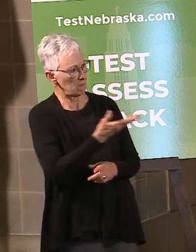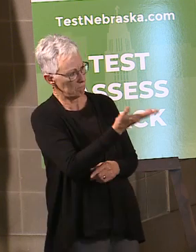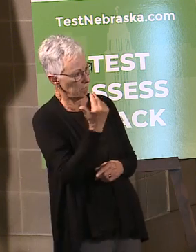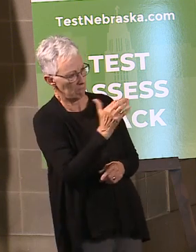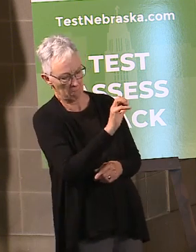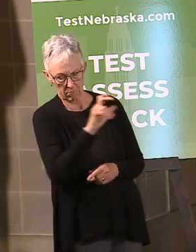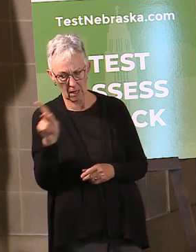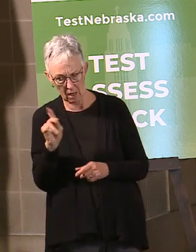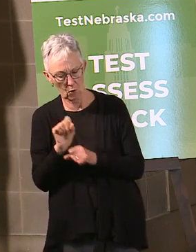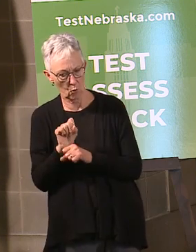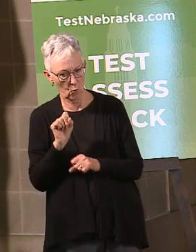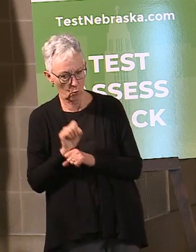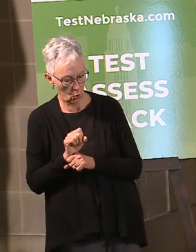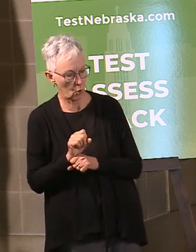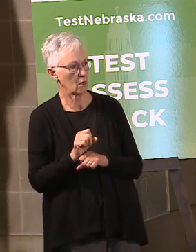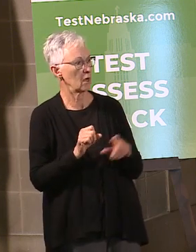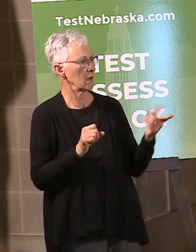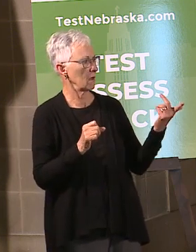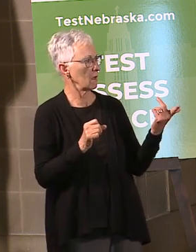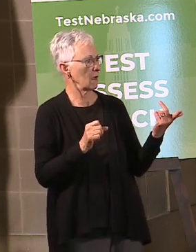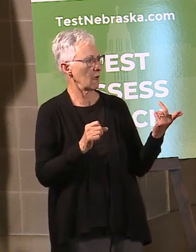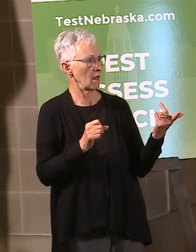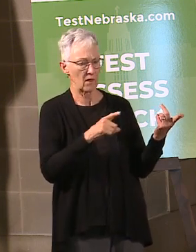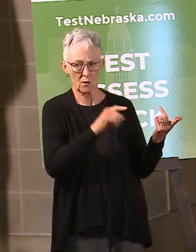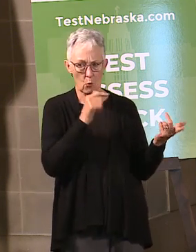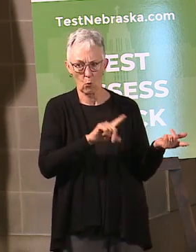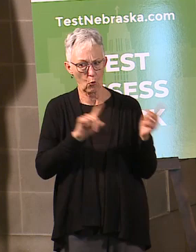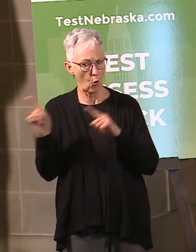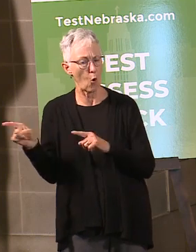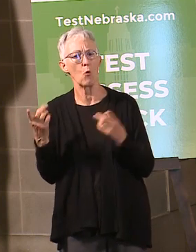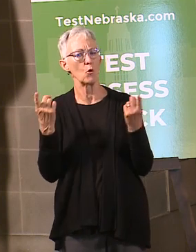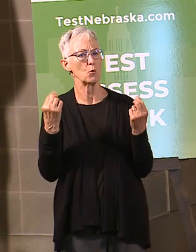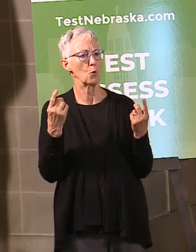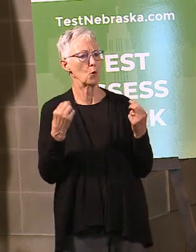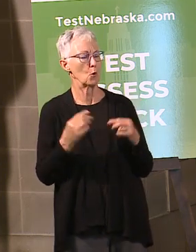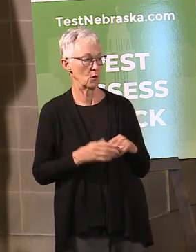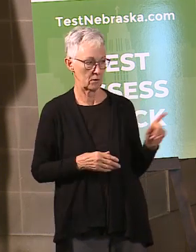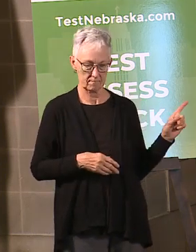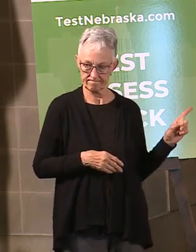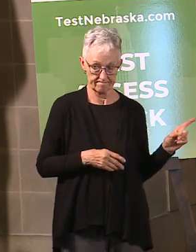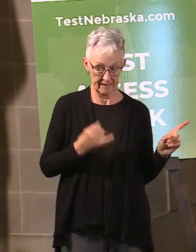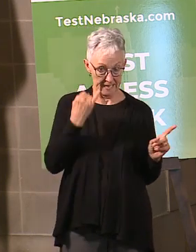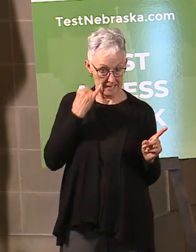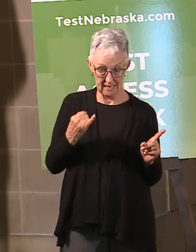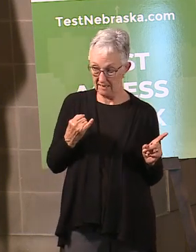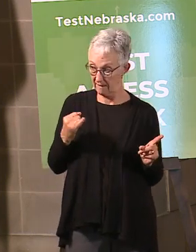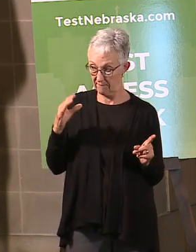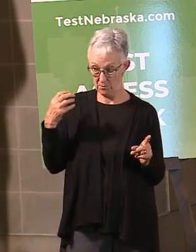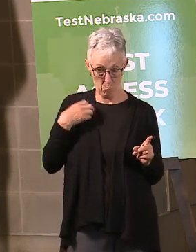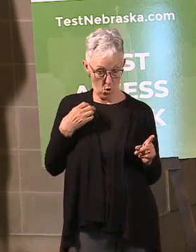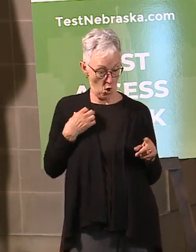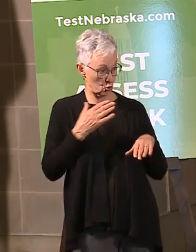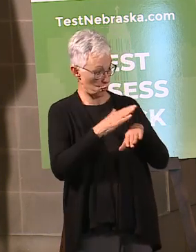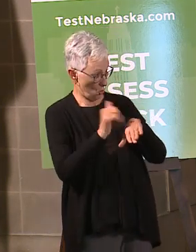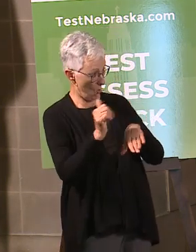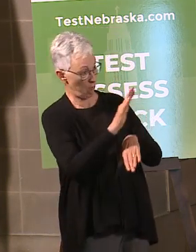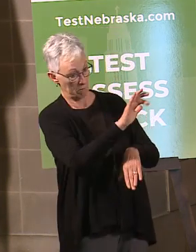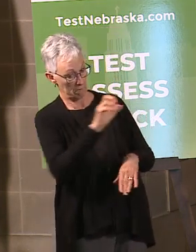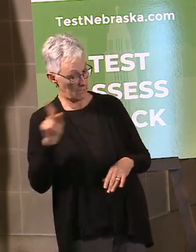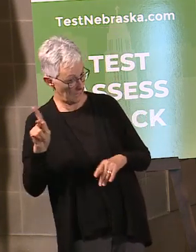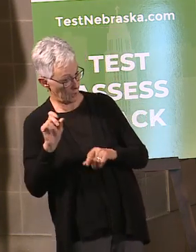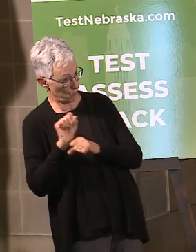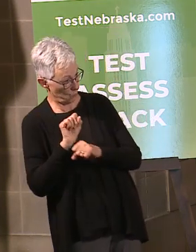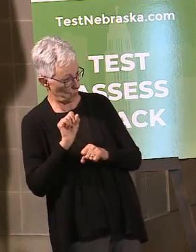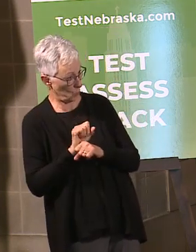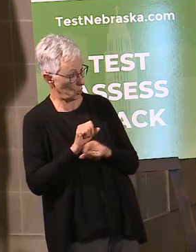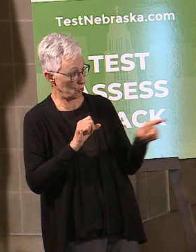several other press conferences, that is considered a quit. And under Nebraska law, once you quit a job, you're not entitled to